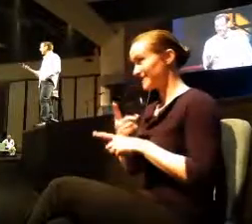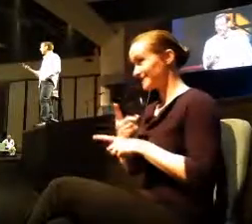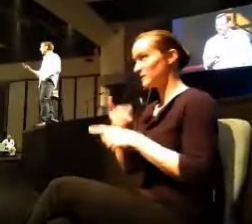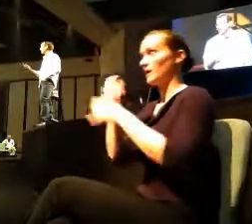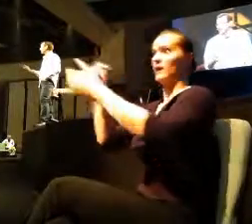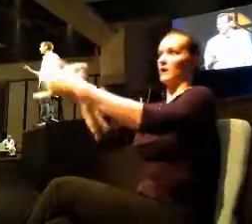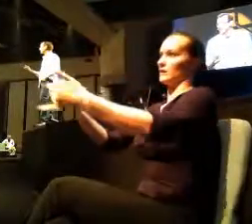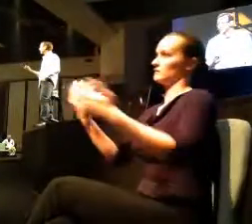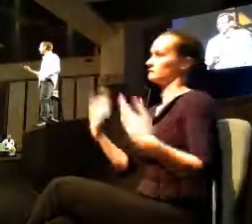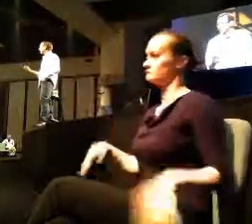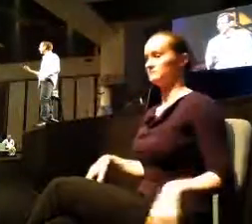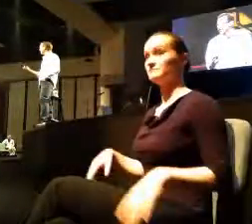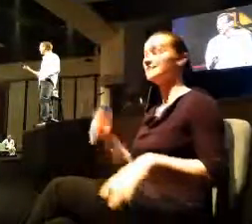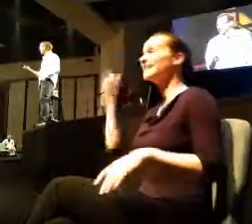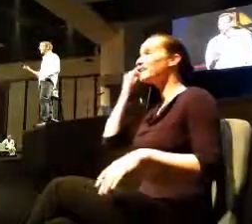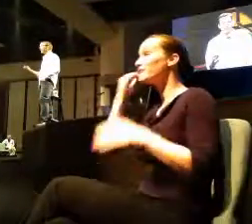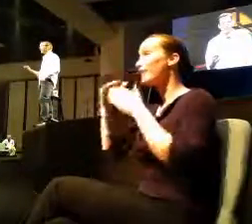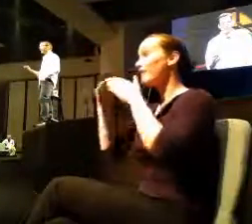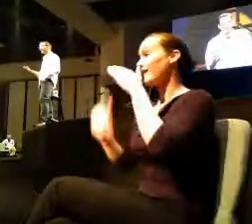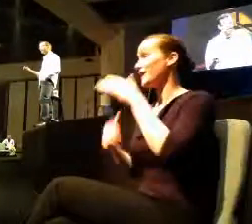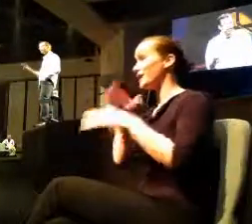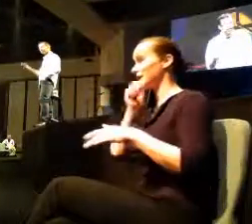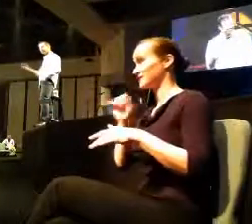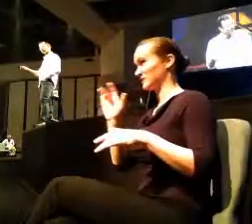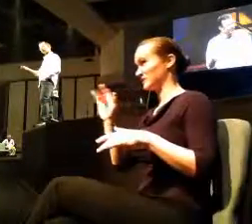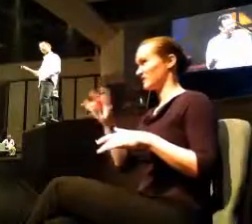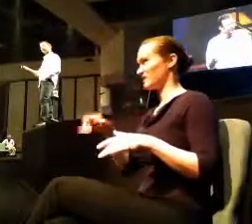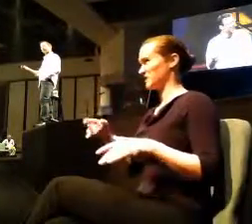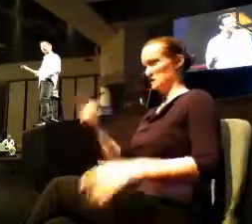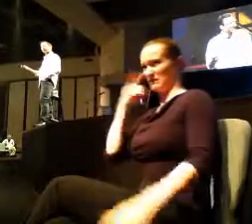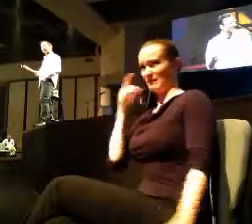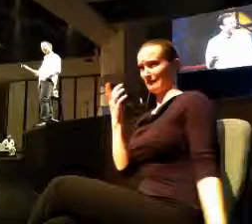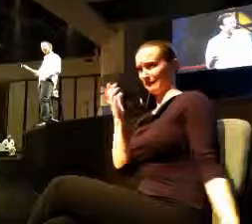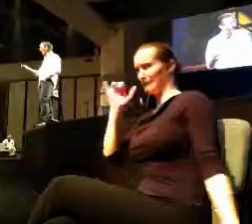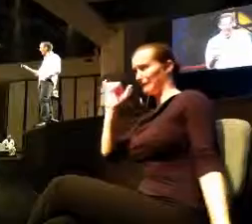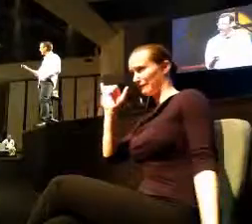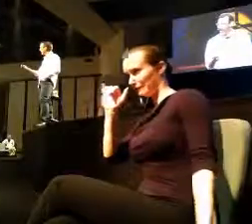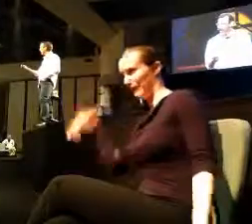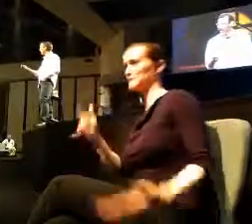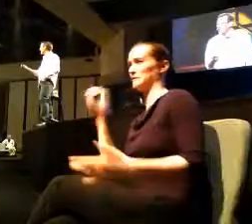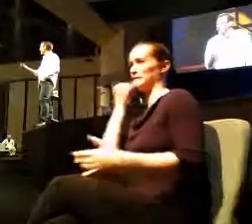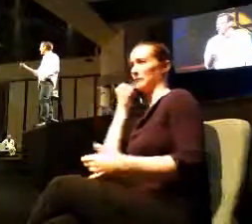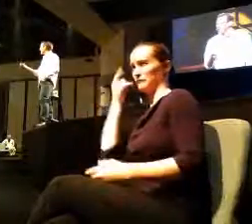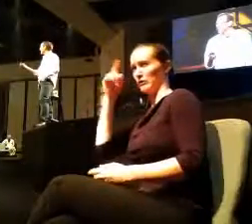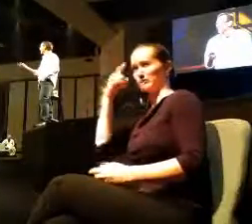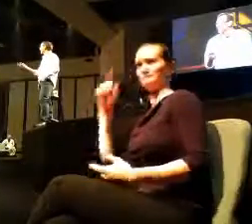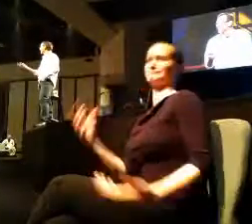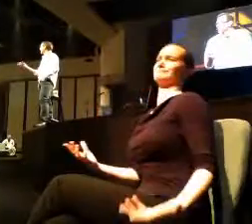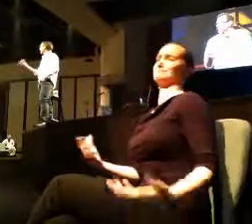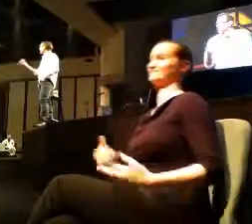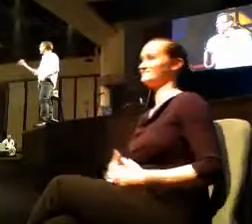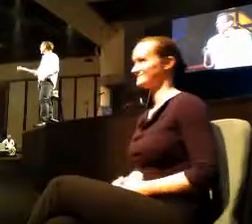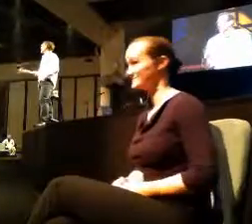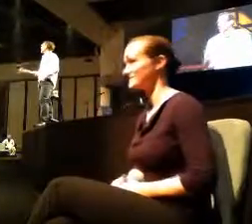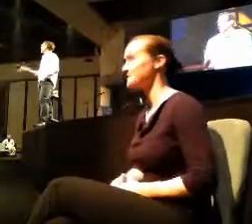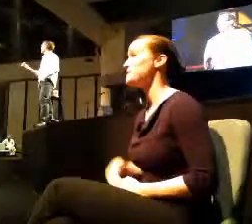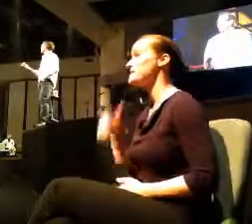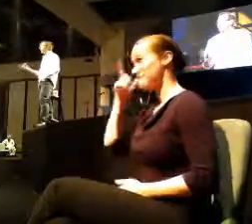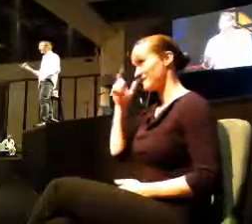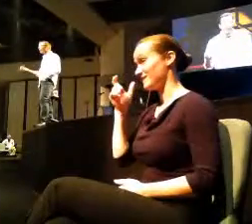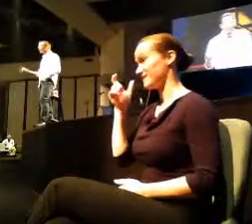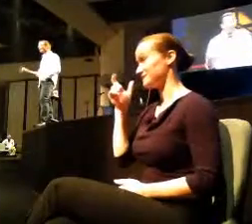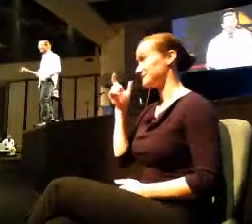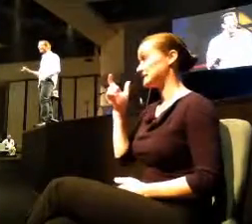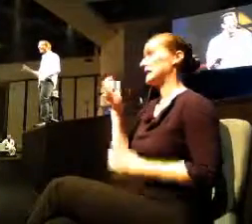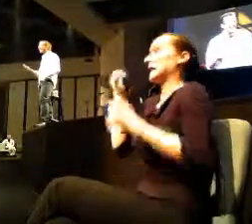And like, if you're under 25 now, you're probably going, what? That's what a phone, that's where that started? You know? Because even with what happens